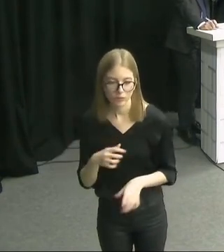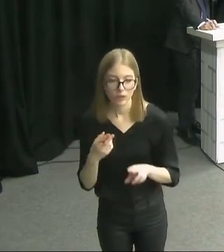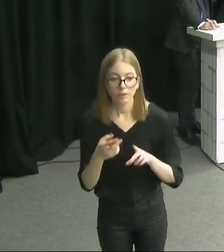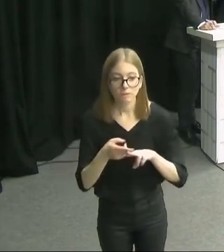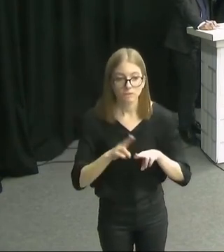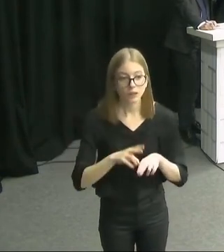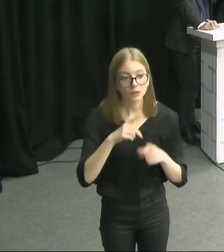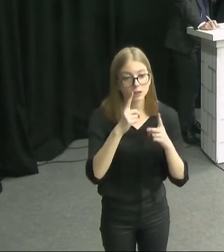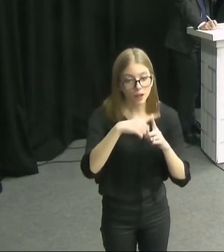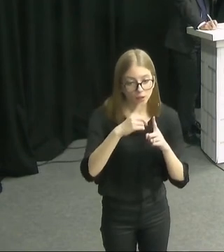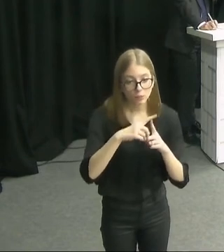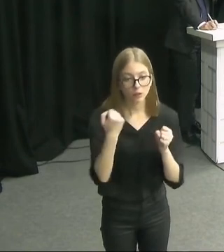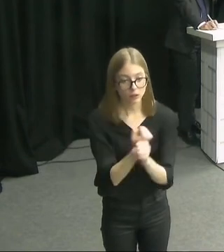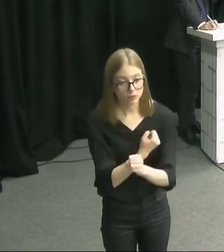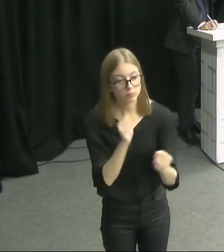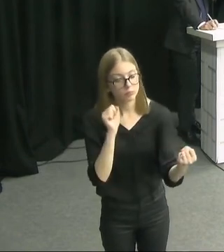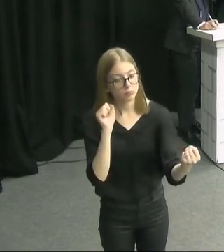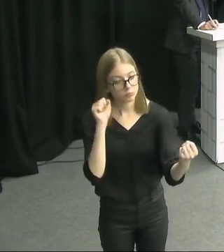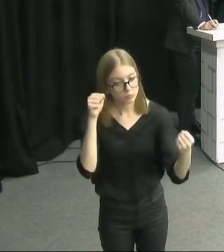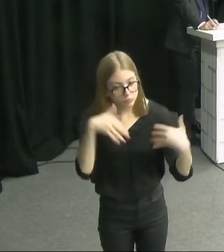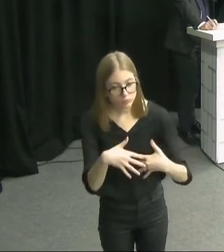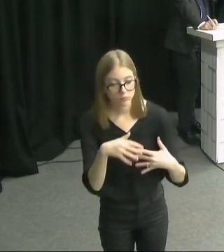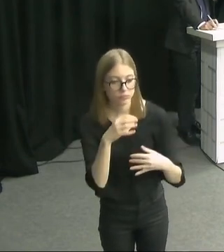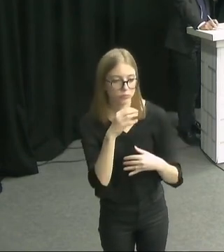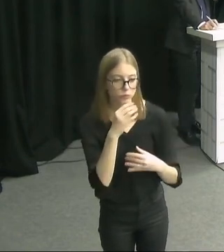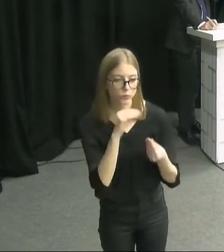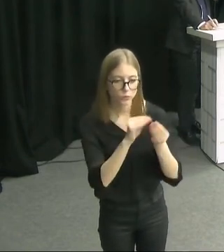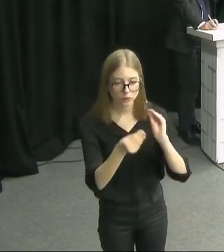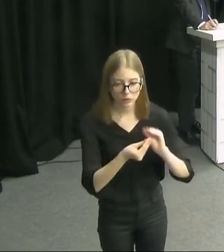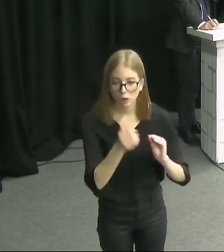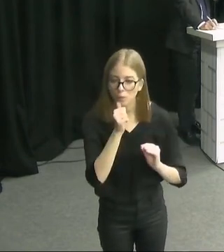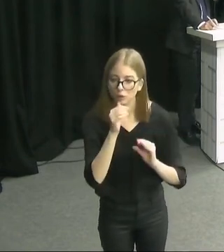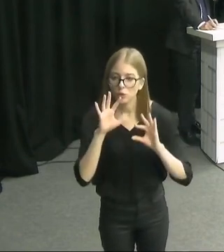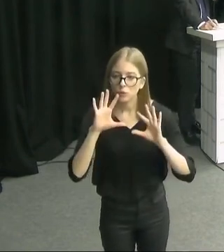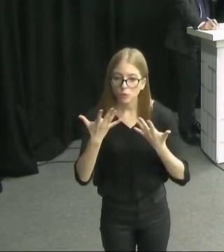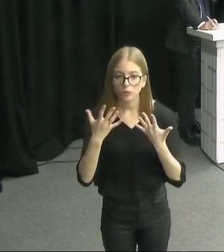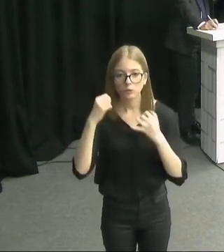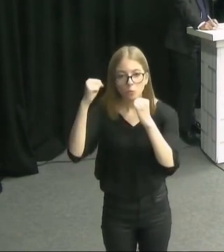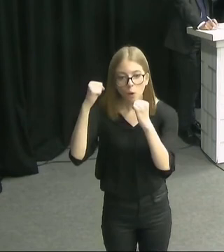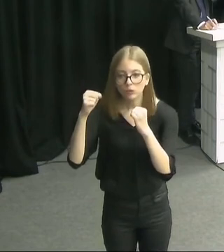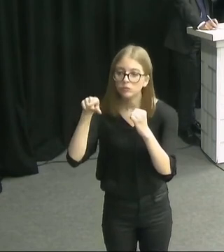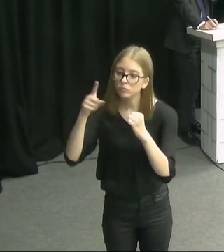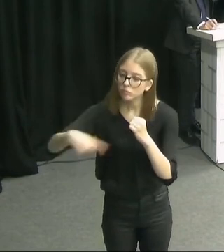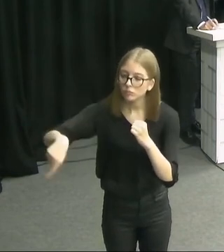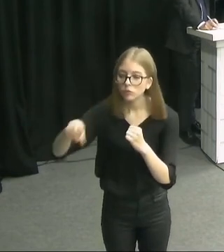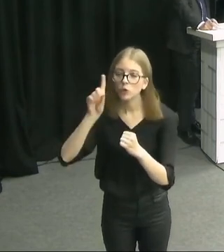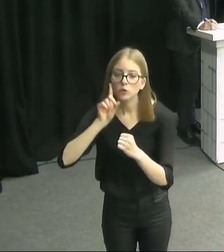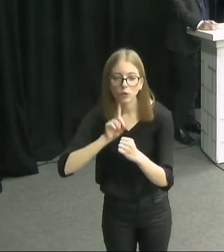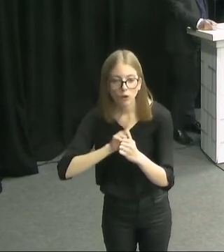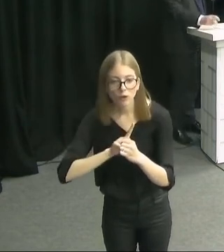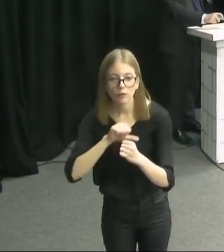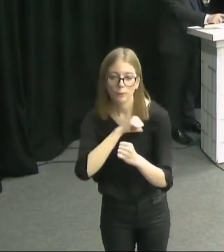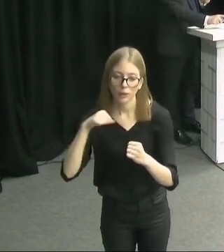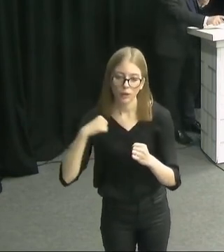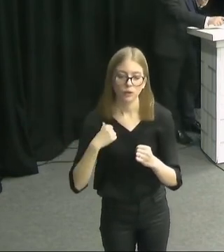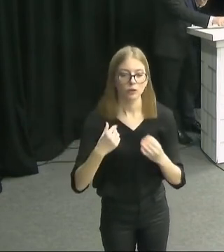make the university famous. The athletes also bring attention to universities. We need to ensure that